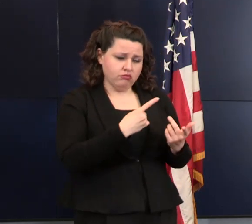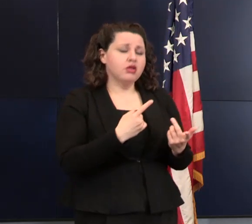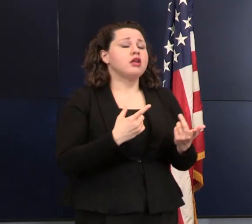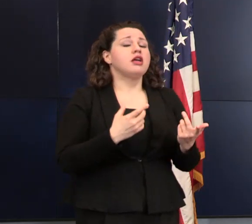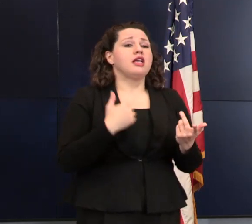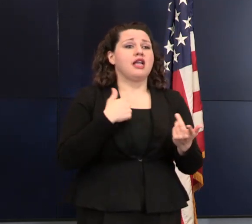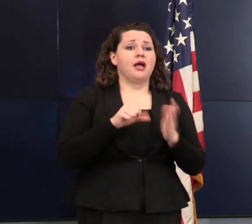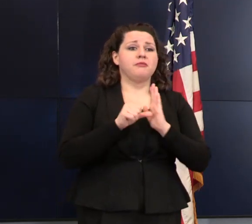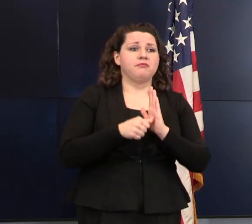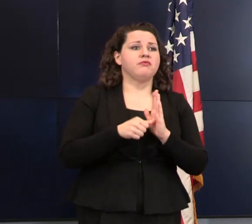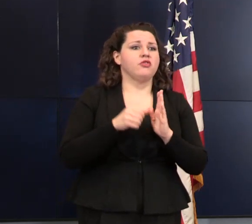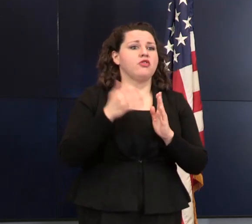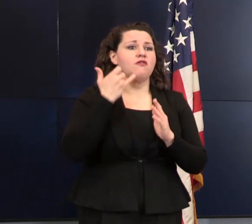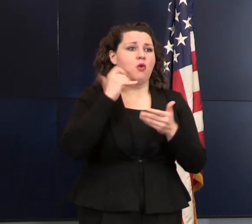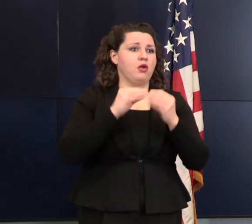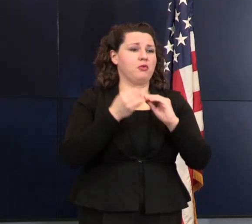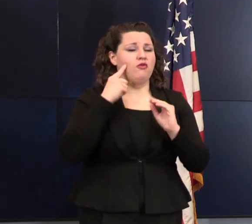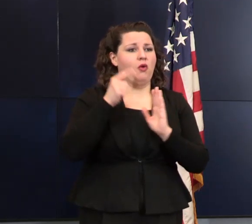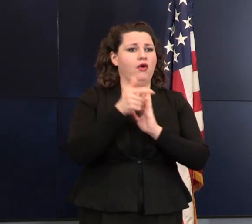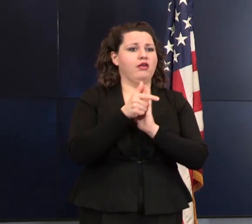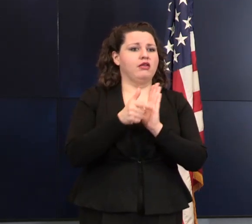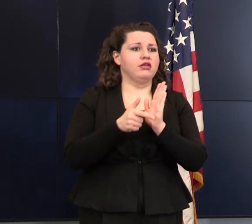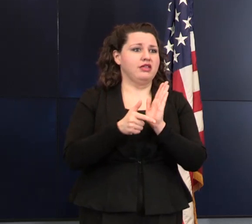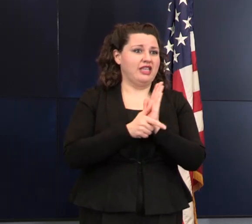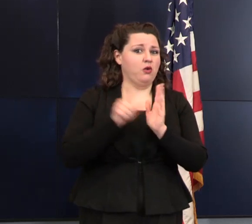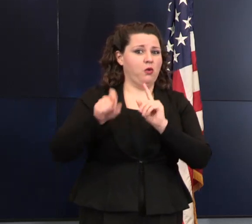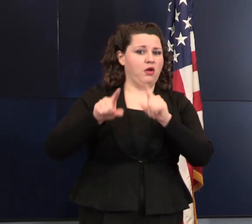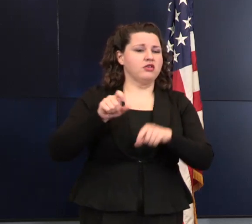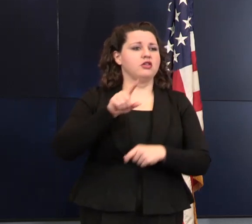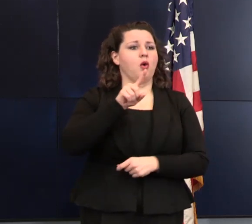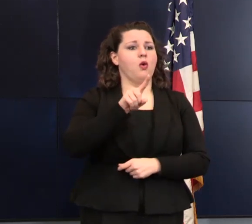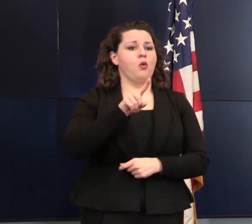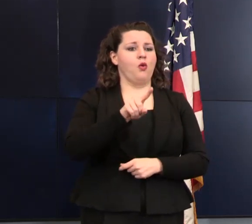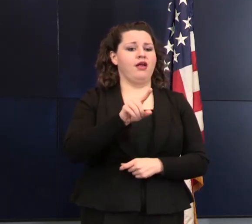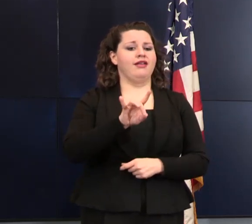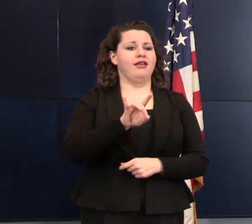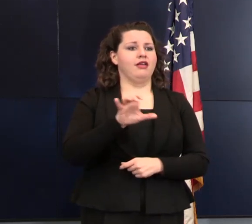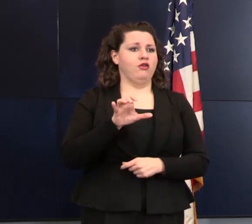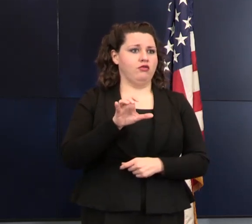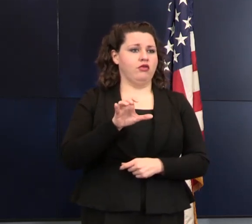the number for legal questions, and it's